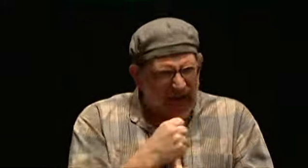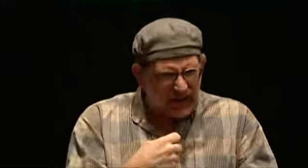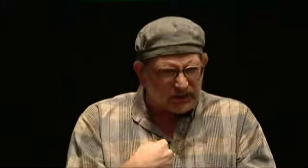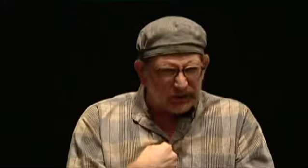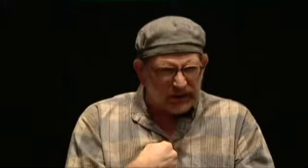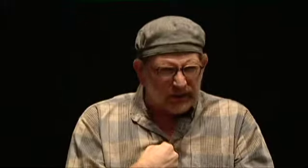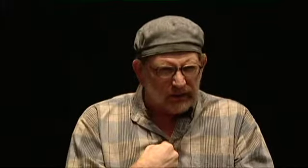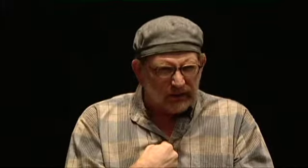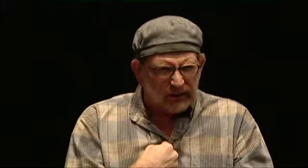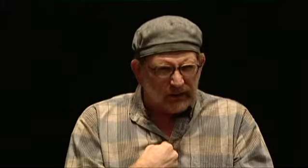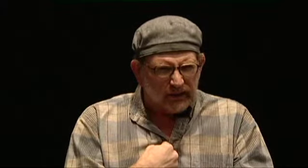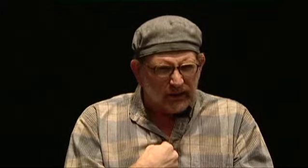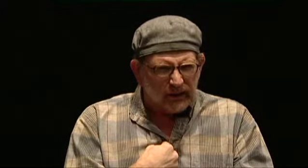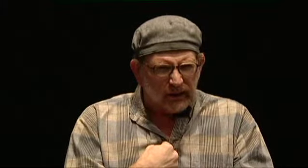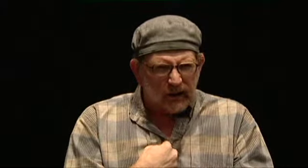Shylock dare to attack me?